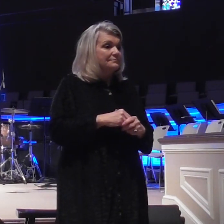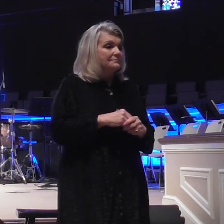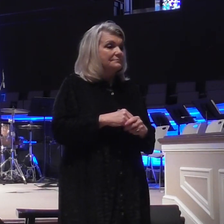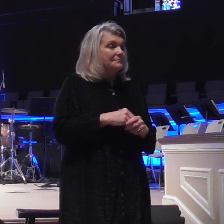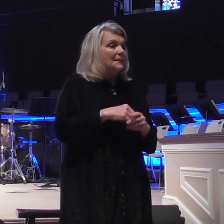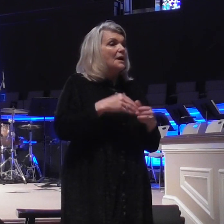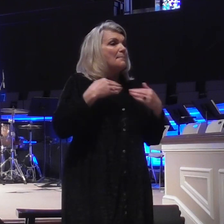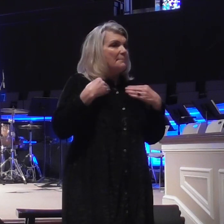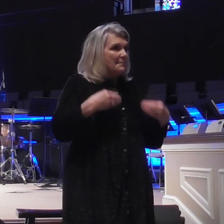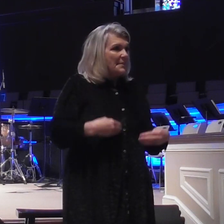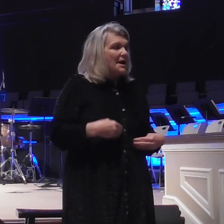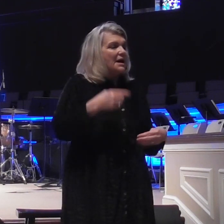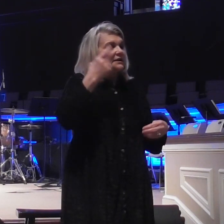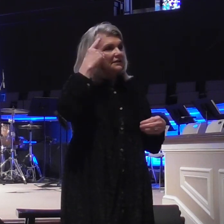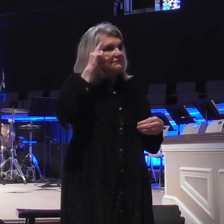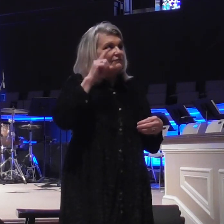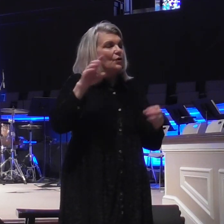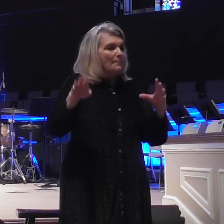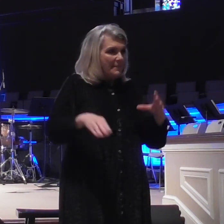marriage.